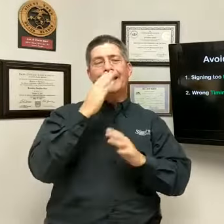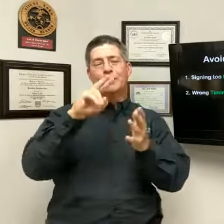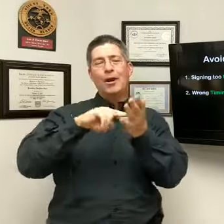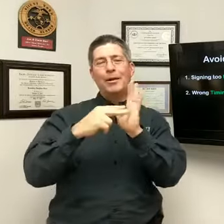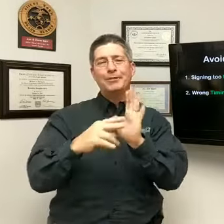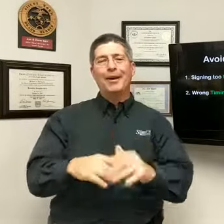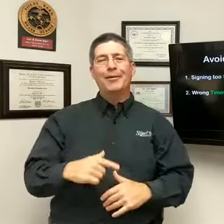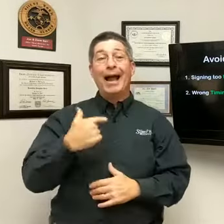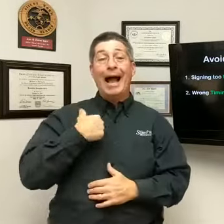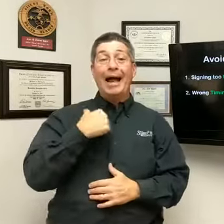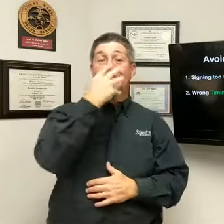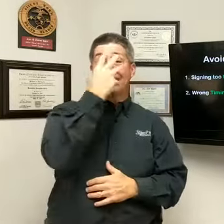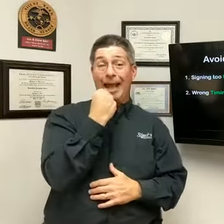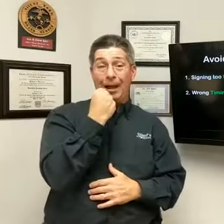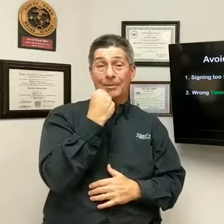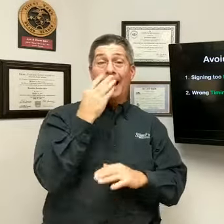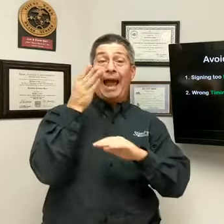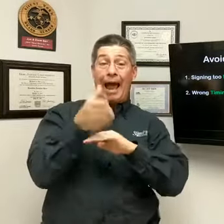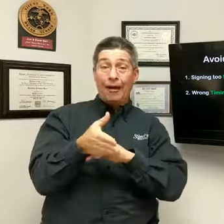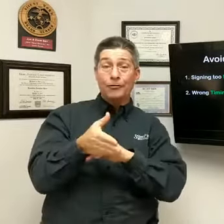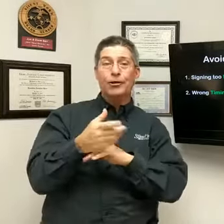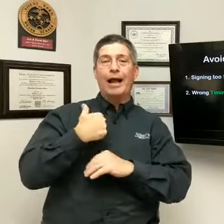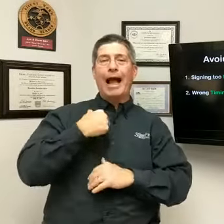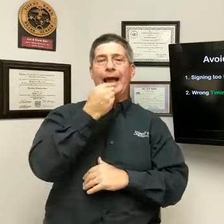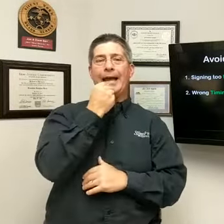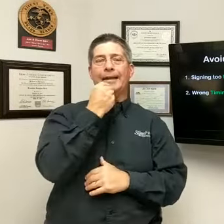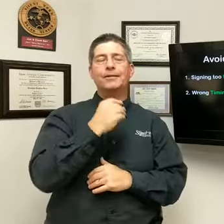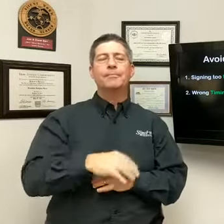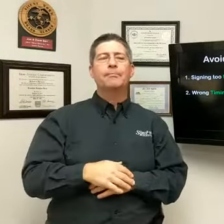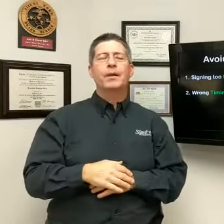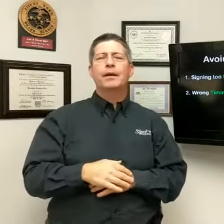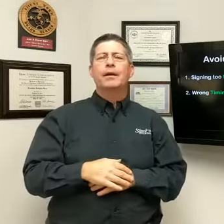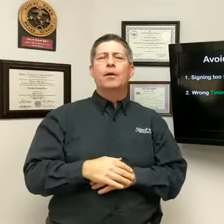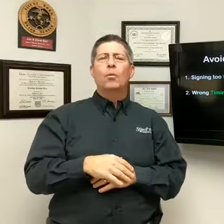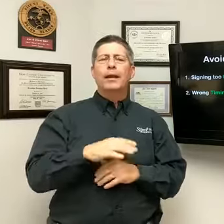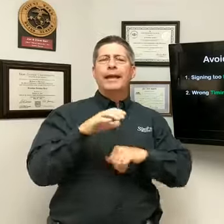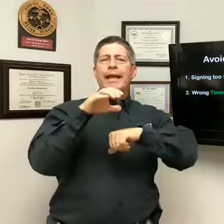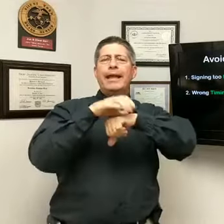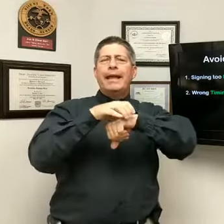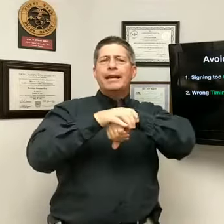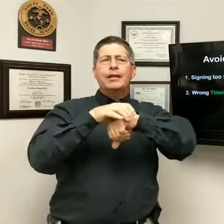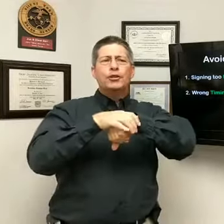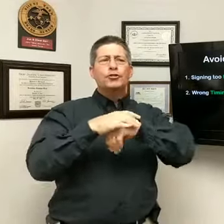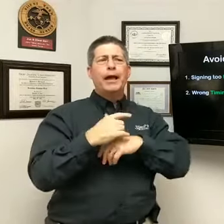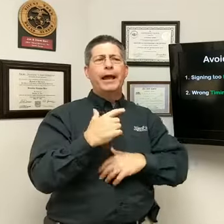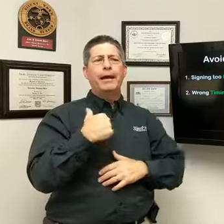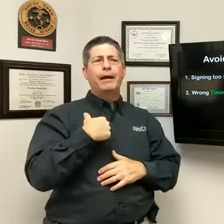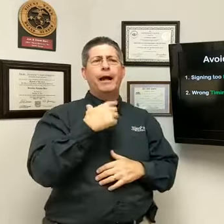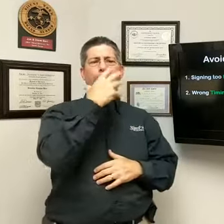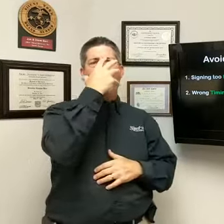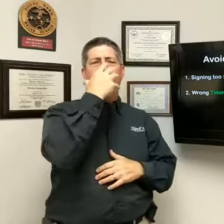what I meant to say. Okay, I slept after I ate. Well, in English, you say